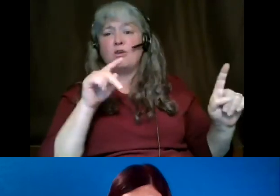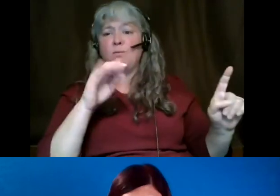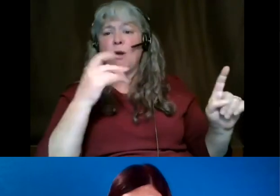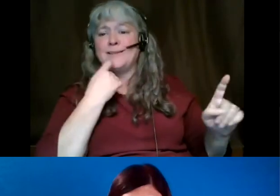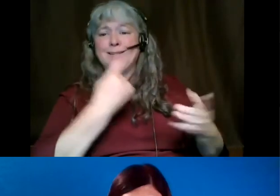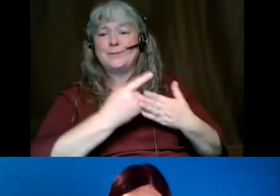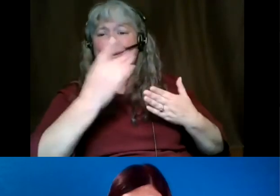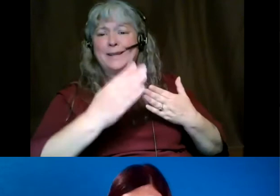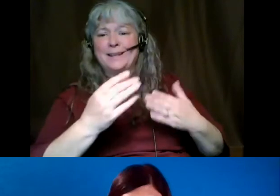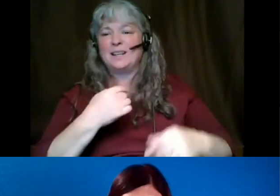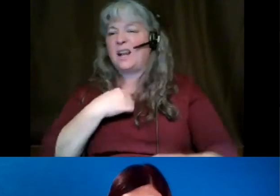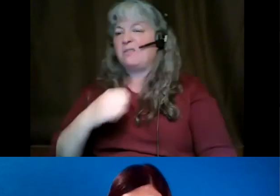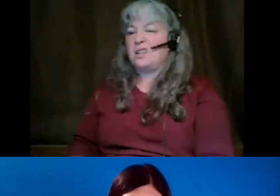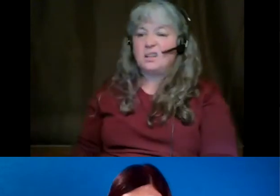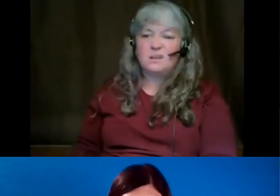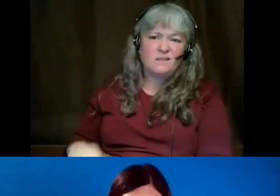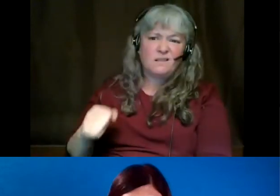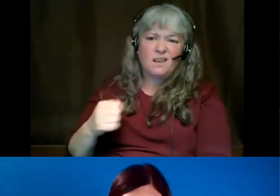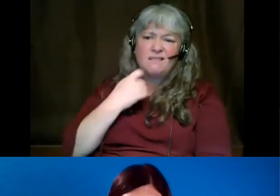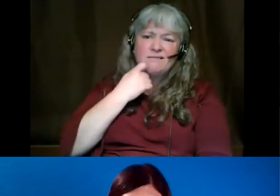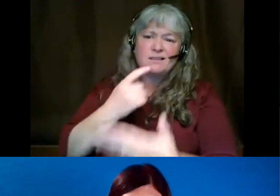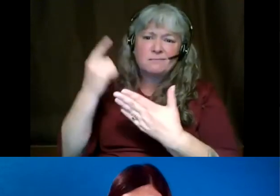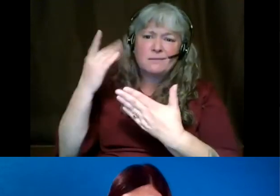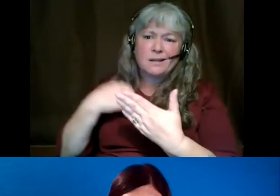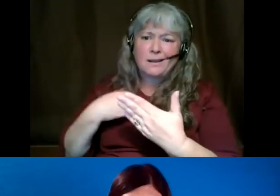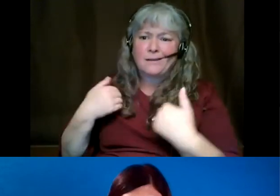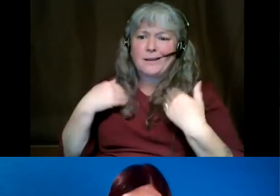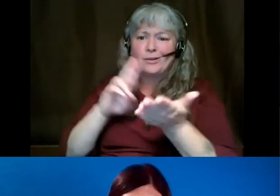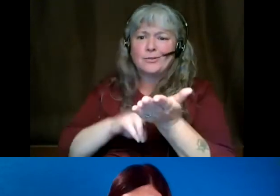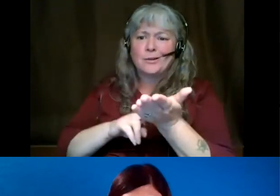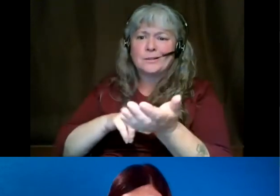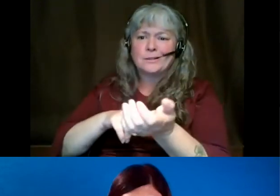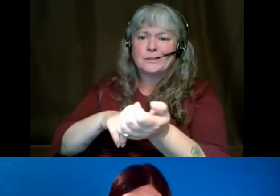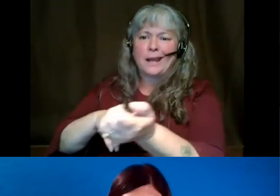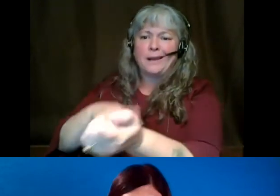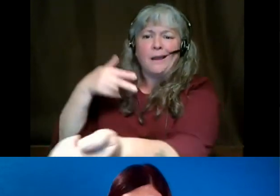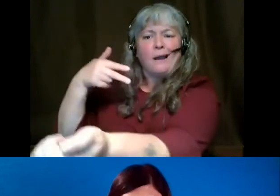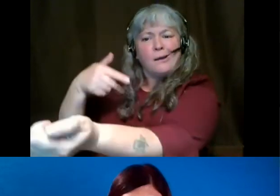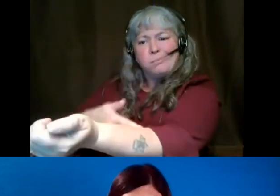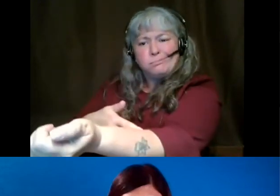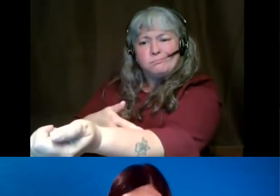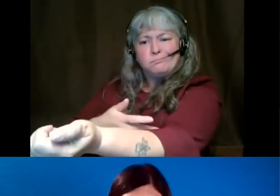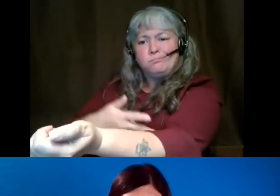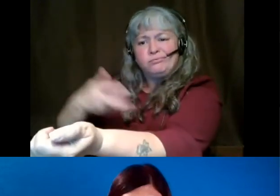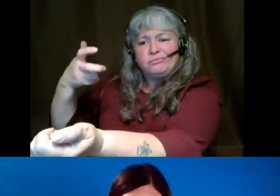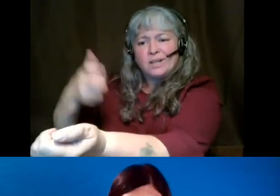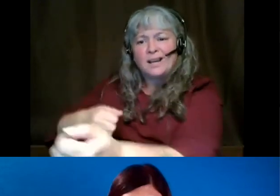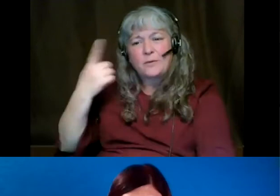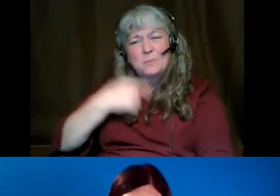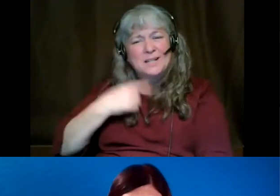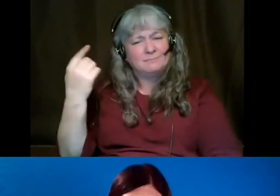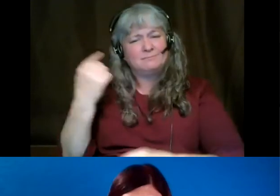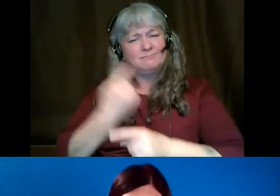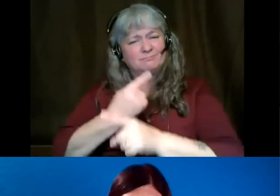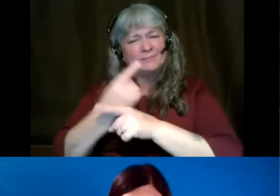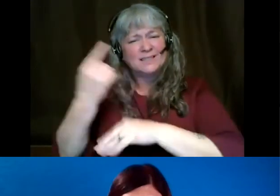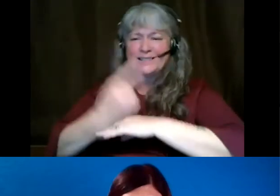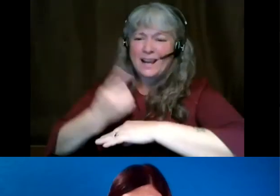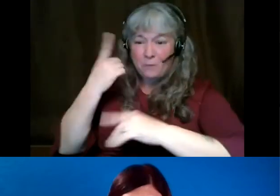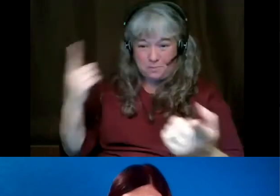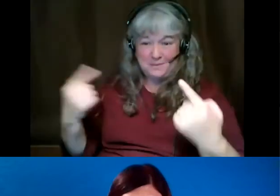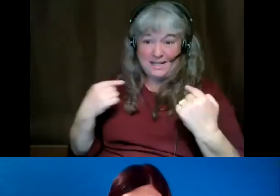I had a nurse poke me with needles this weekend. Like, even though that's a typical day for me, it's not a typical day for everyone